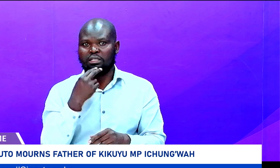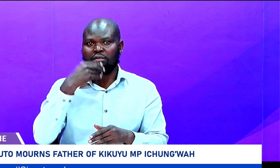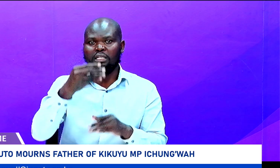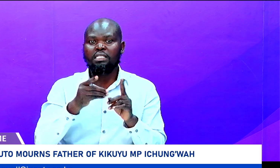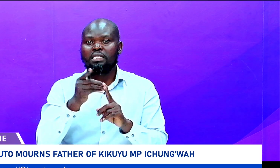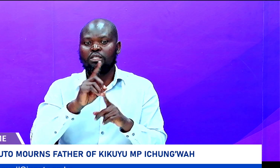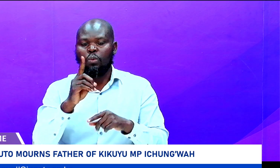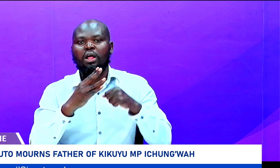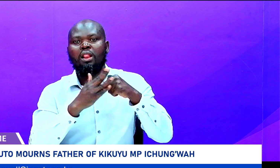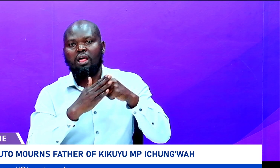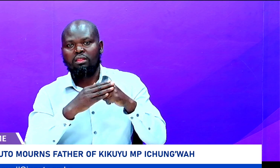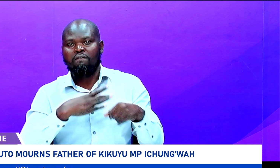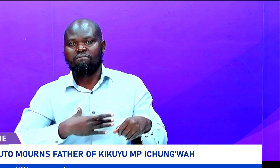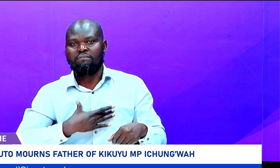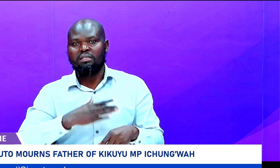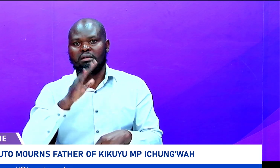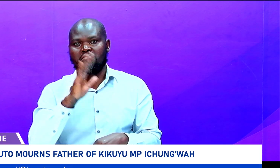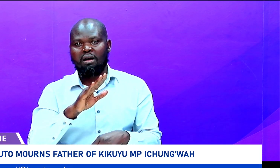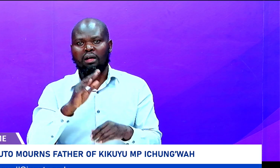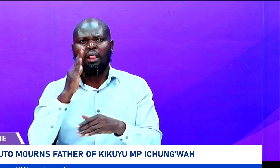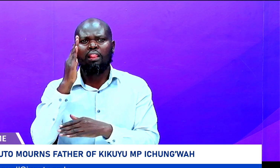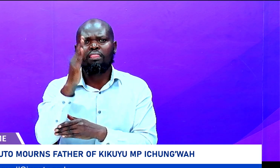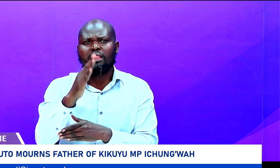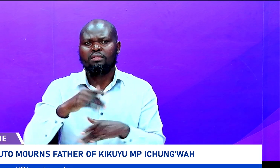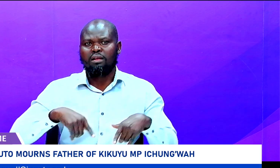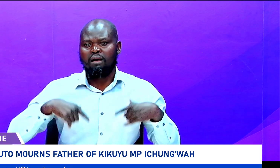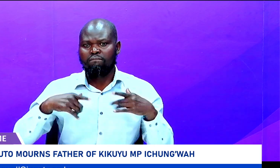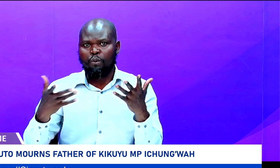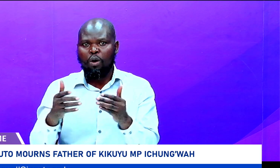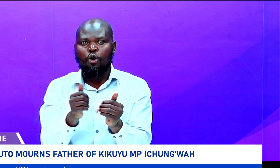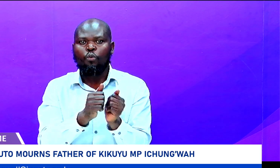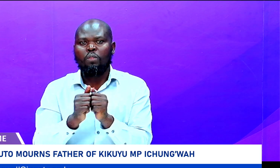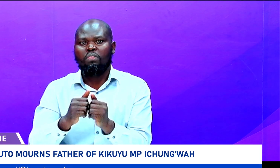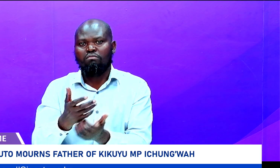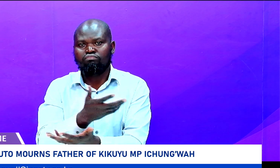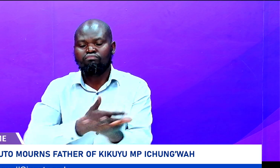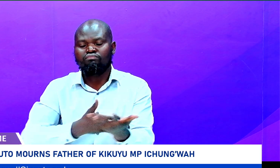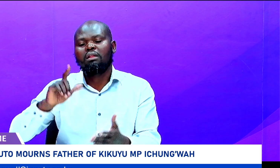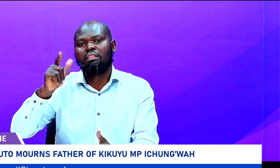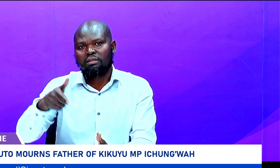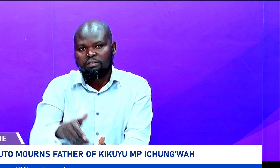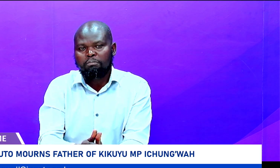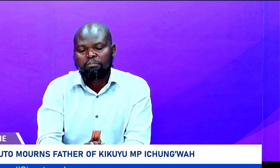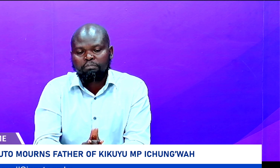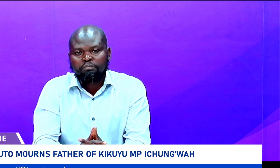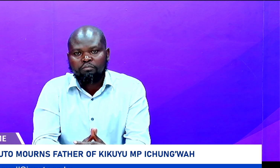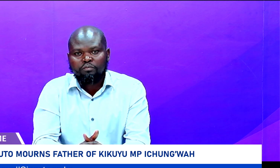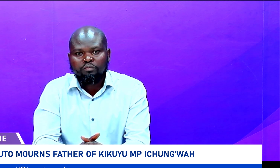MPs expected to visit the family starting Tuesday, September 9, 2025. Details of the Requiem